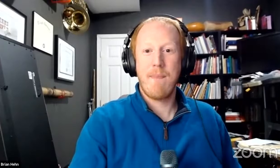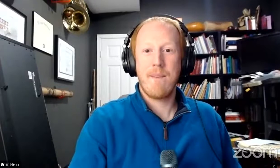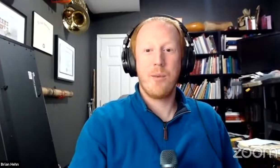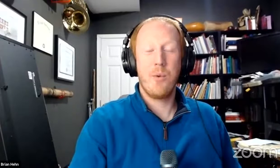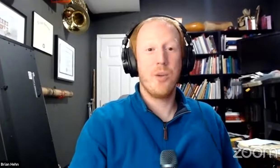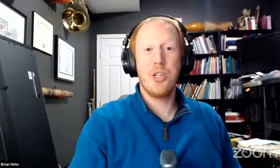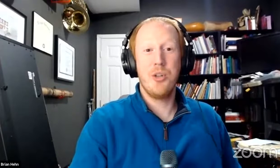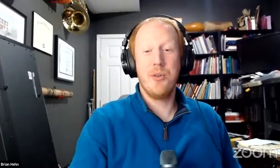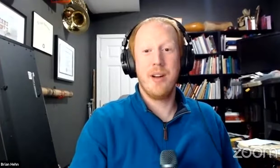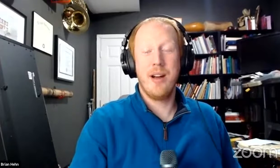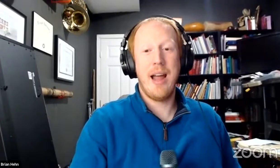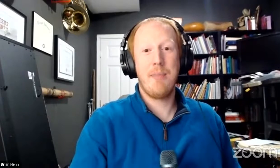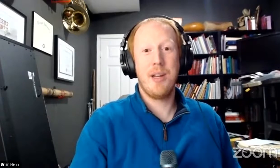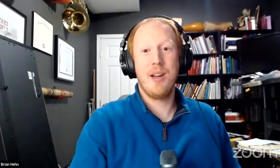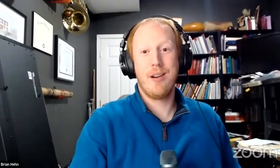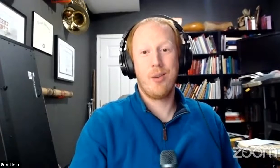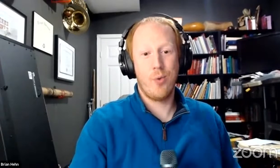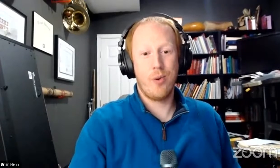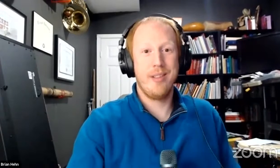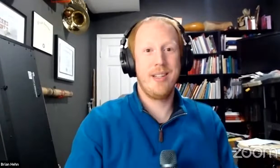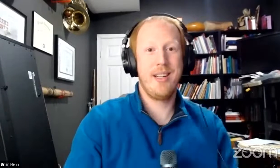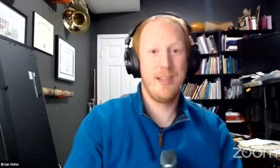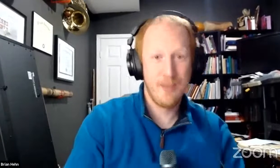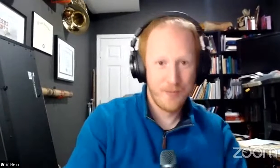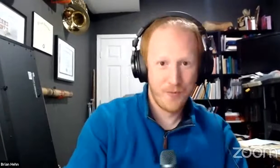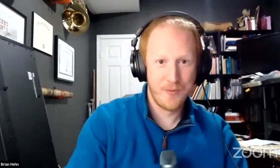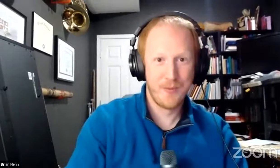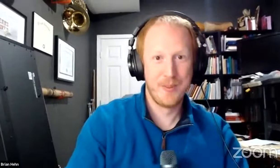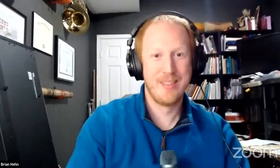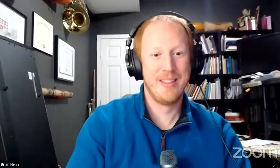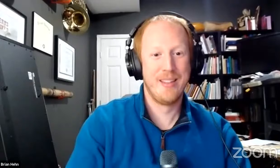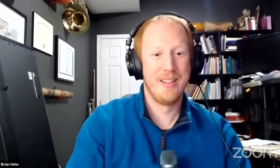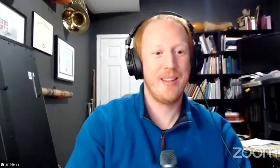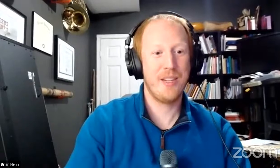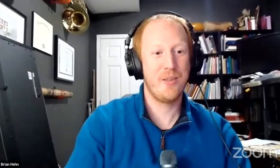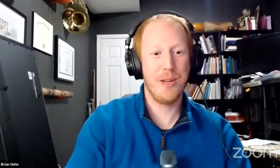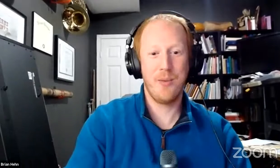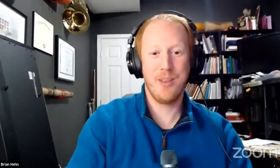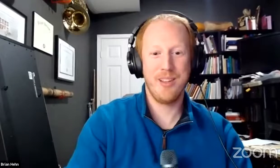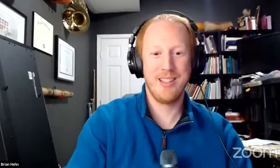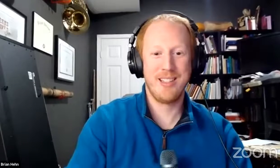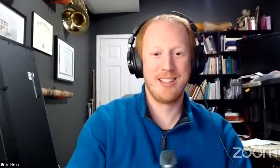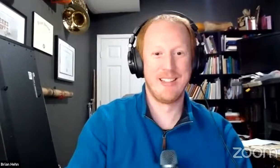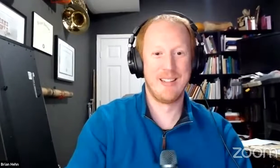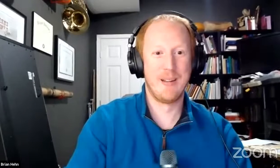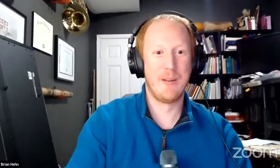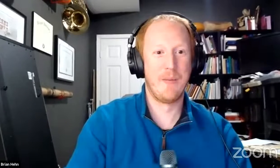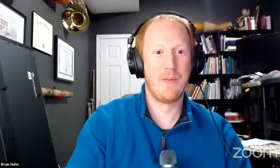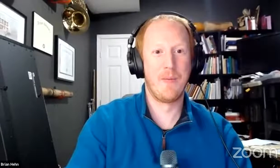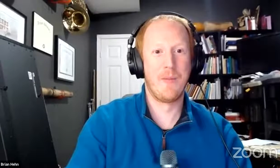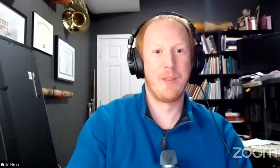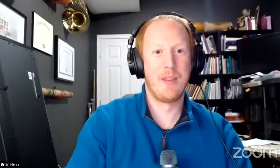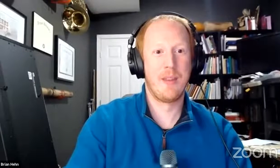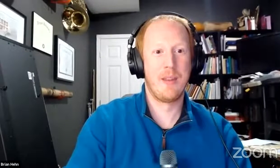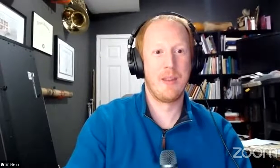woe, boredom and woe. Oh, tidings of boredom and